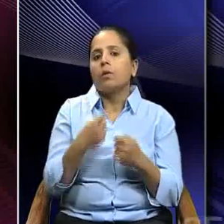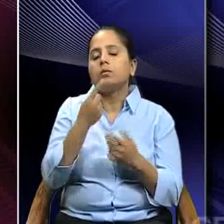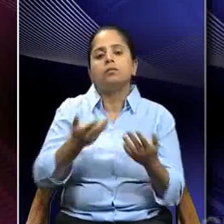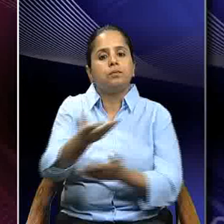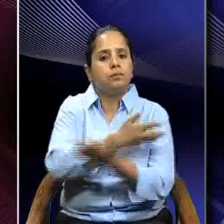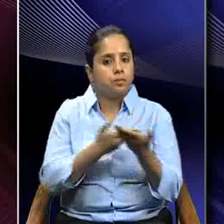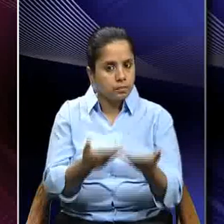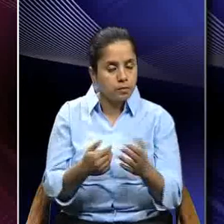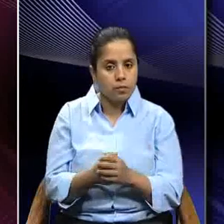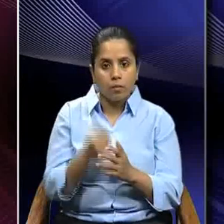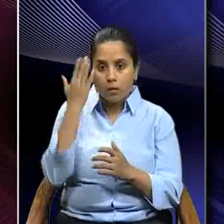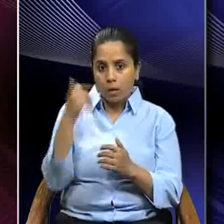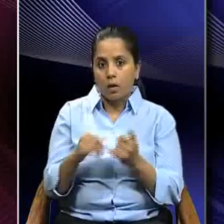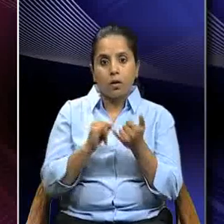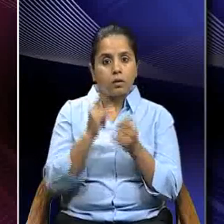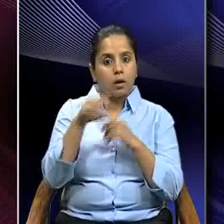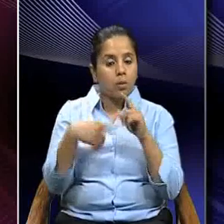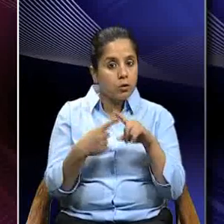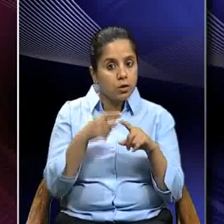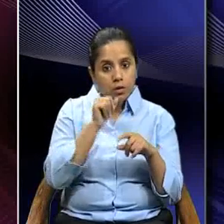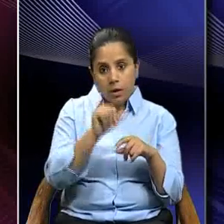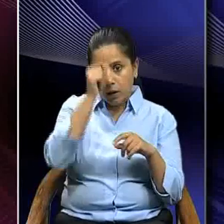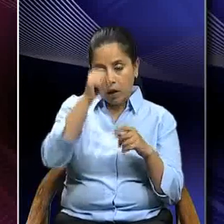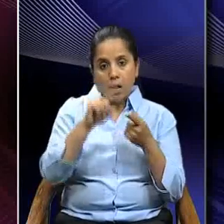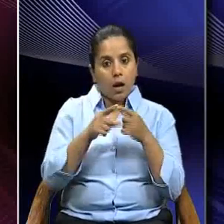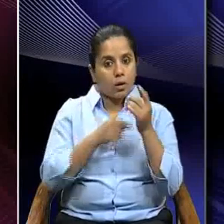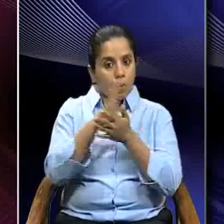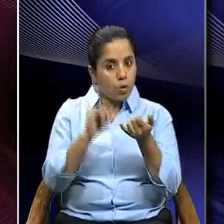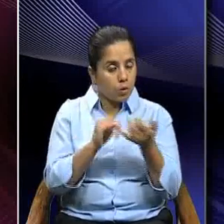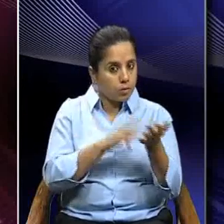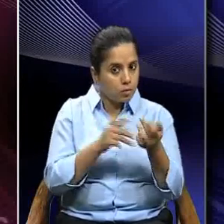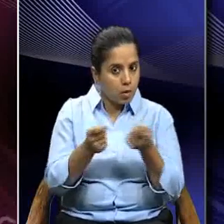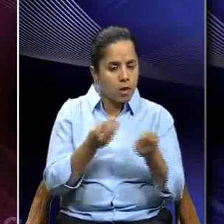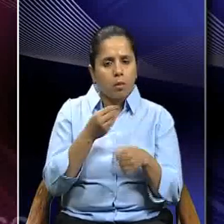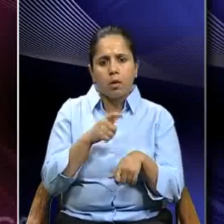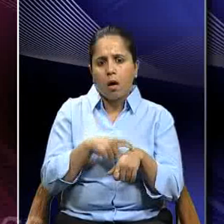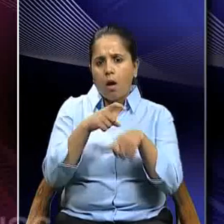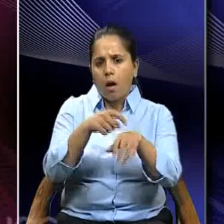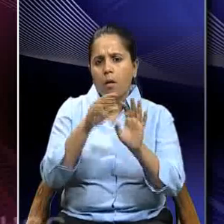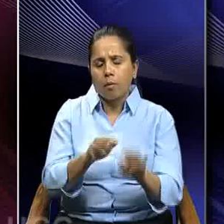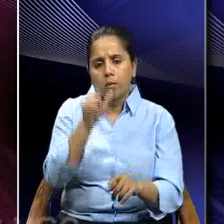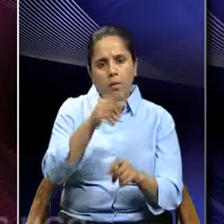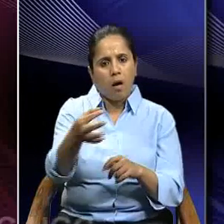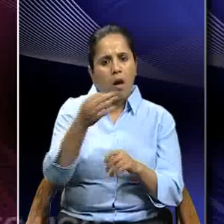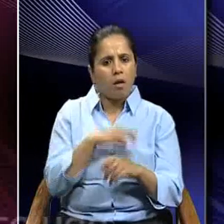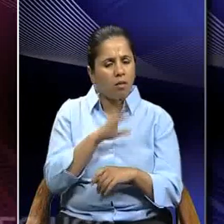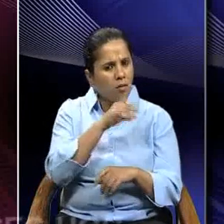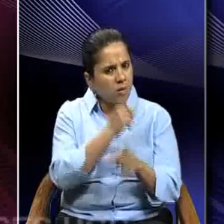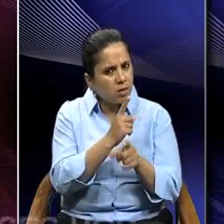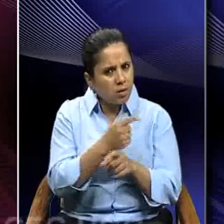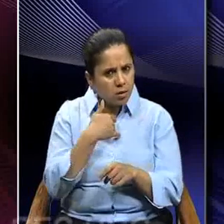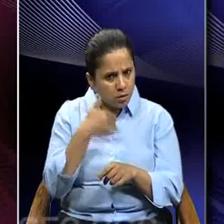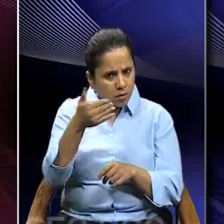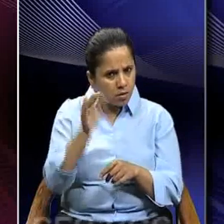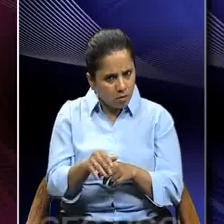here. Because in the subject of Indian ethos in management, at times my learners ask that, sir, are we going to make